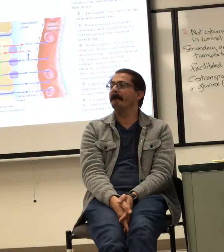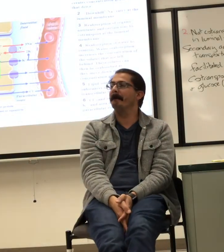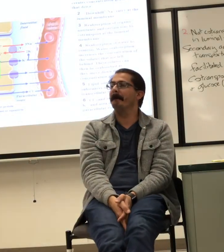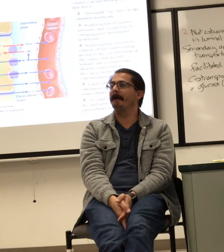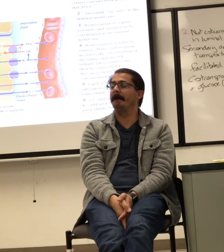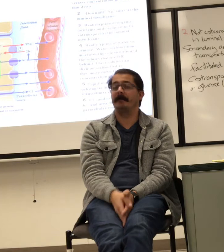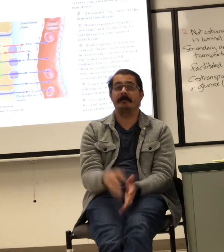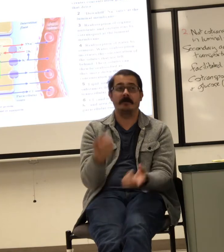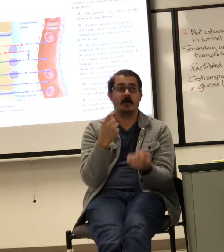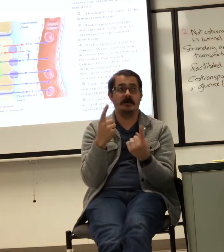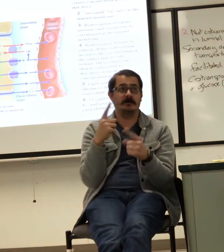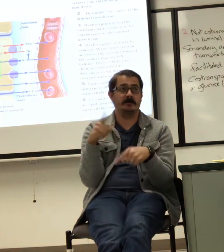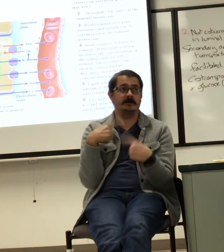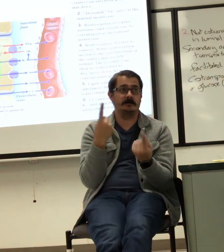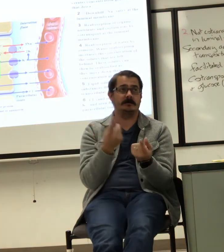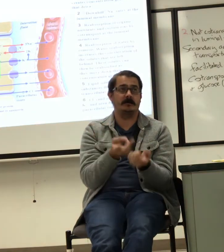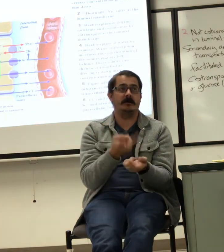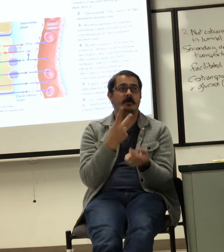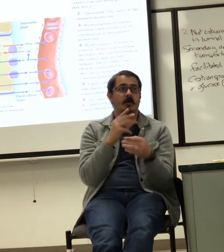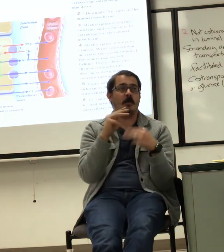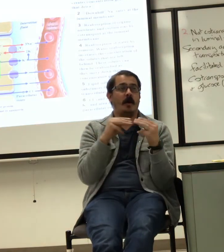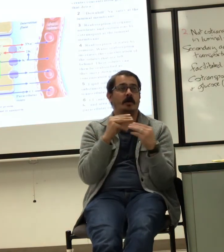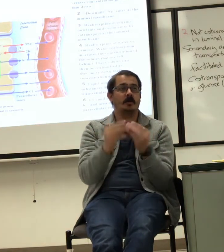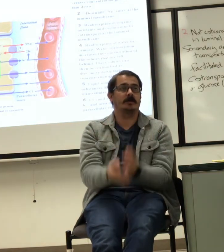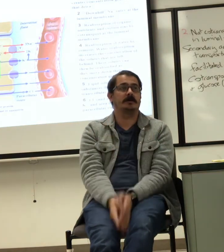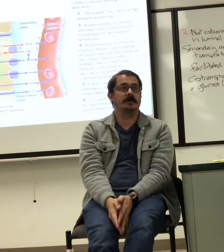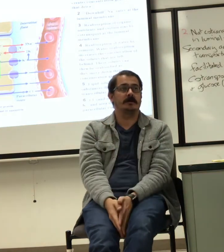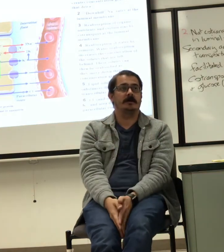So any questions on those 2 molecules?